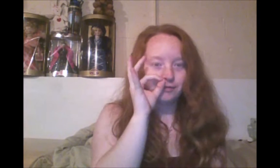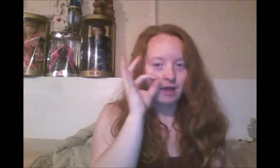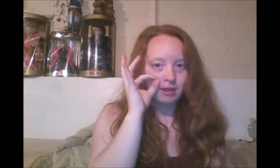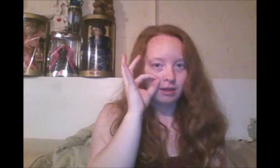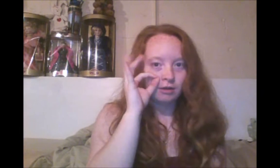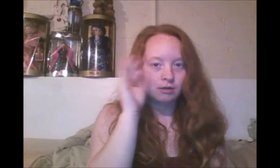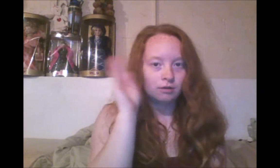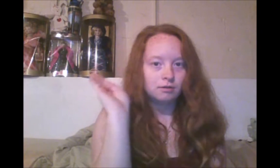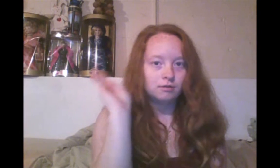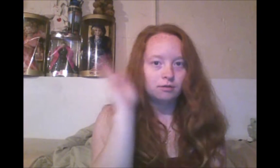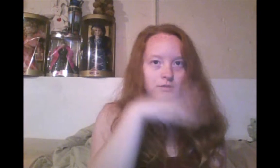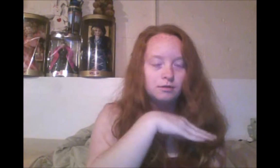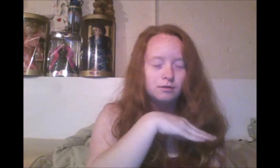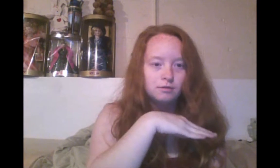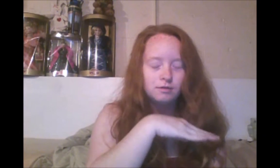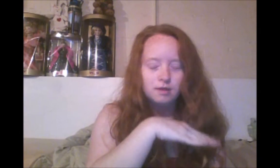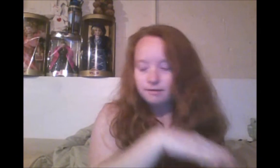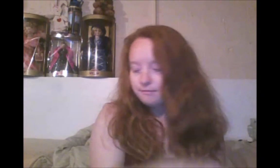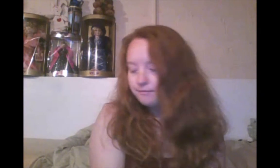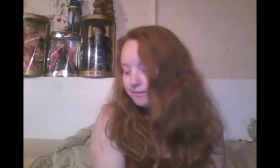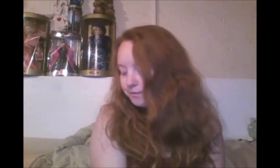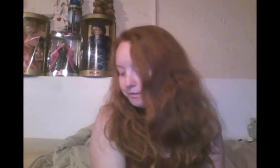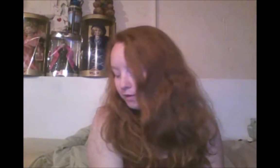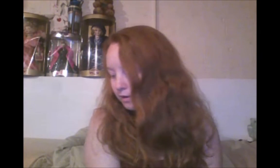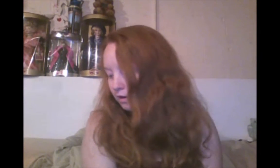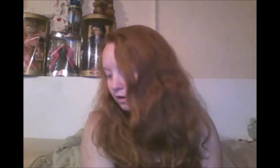flying. Okay.